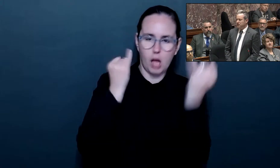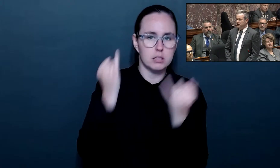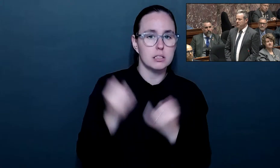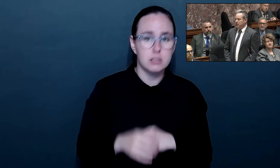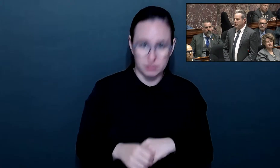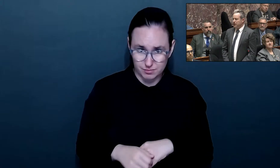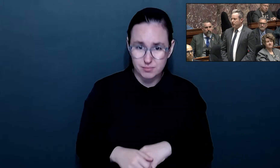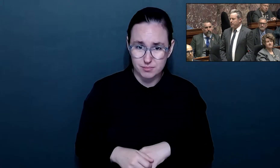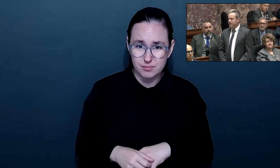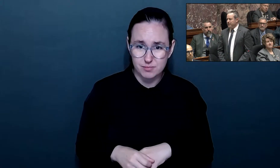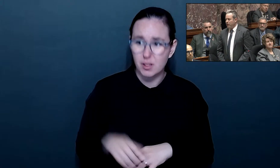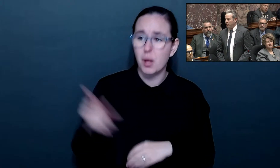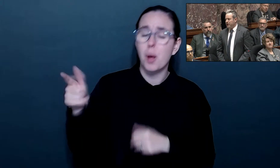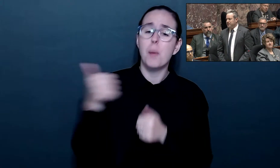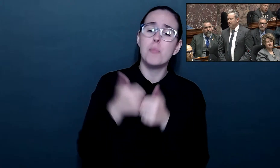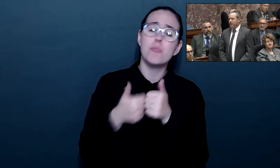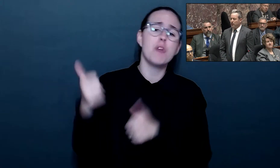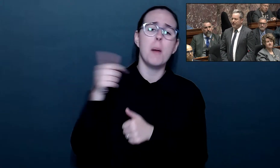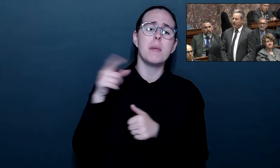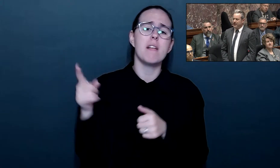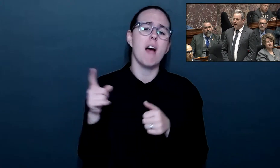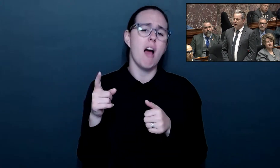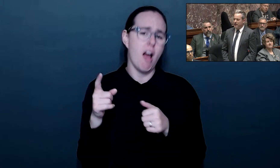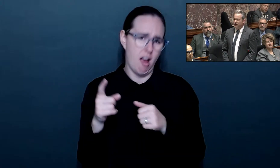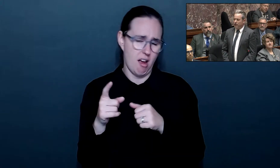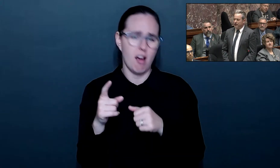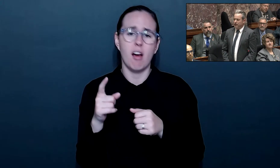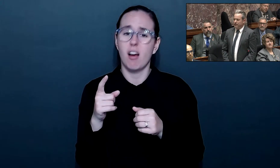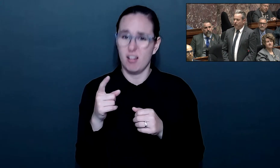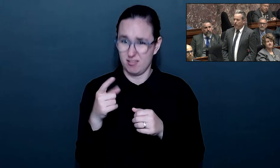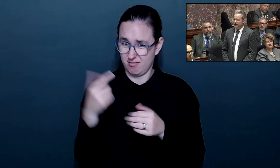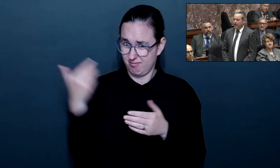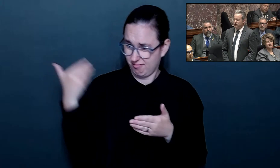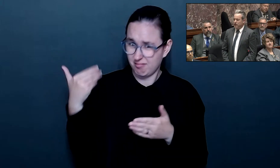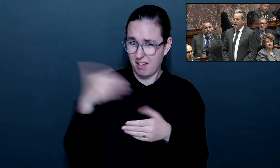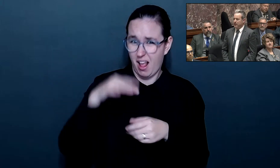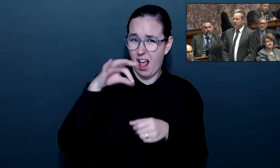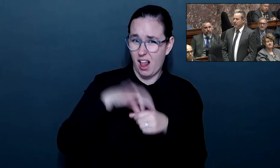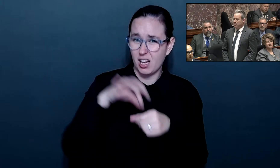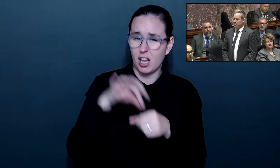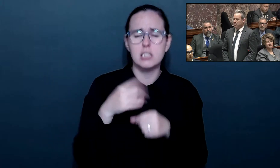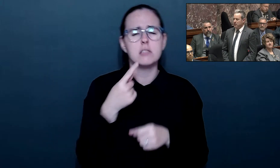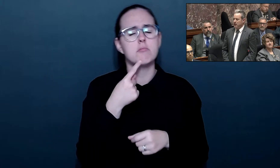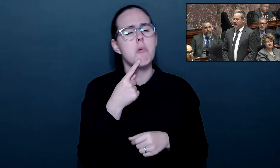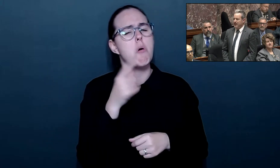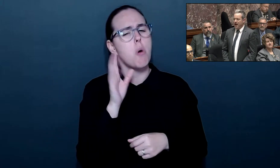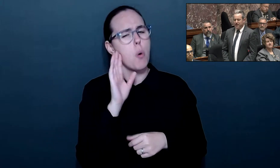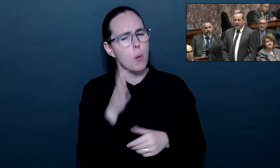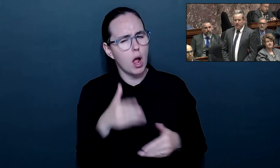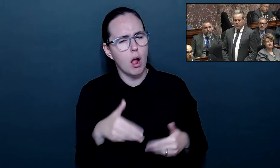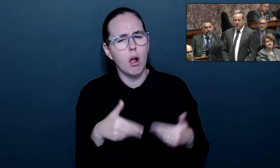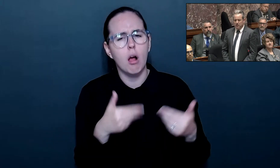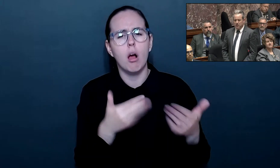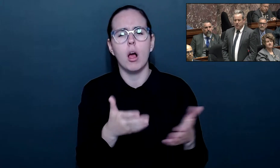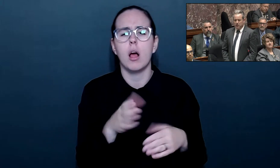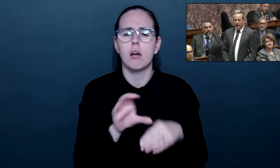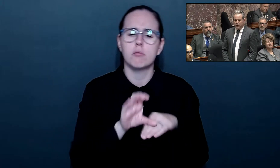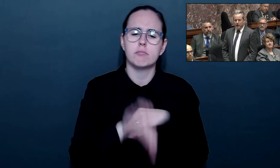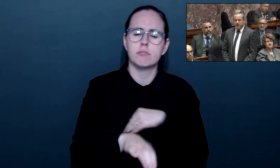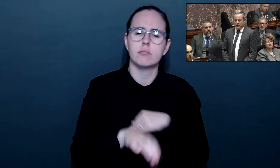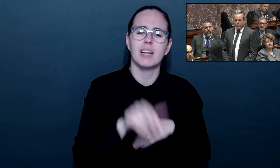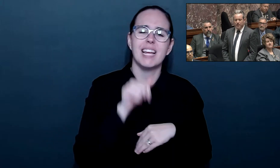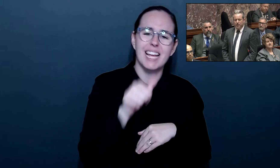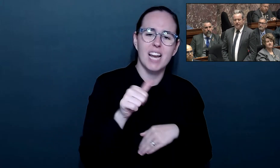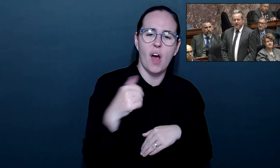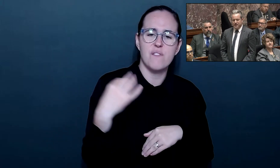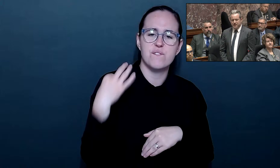elections in terms of involuntary care and involuntary treatment, and nothing. My